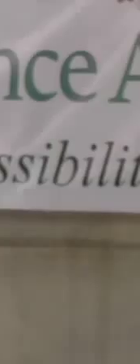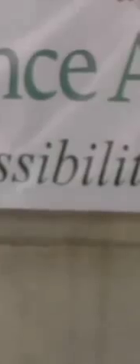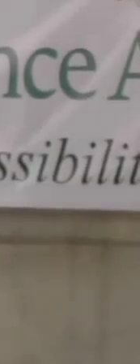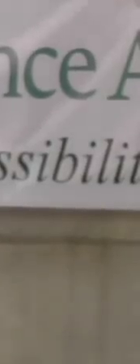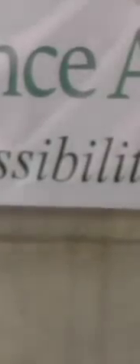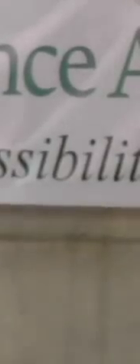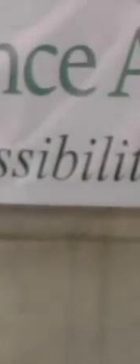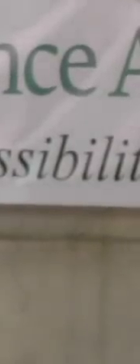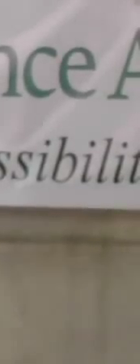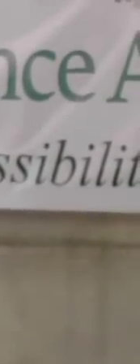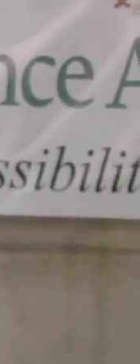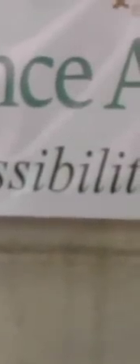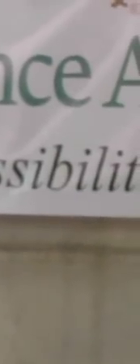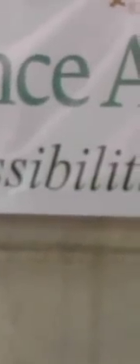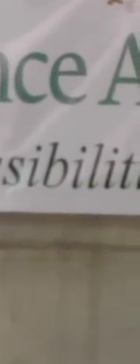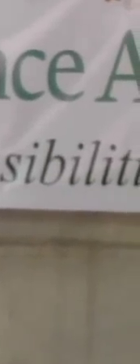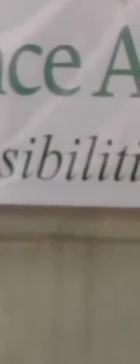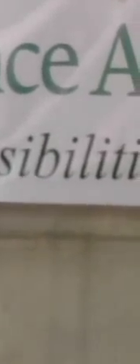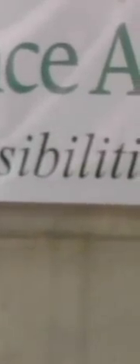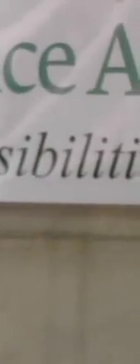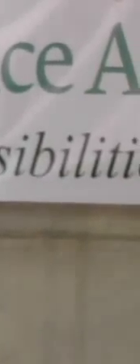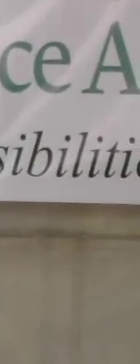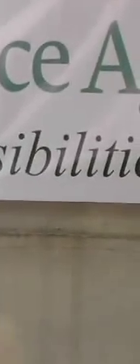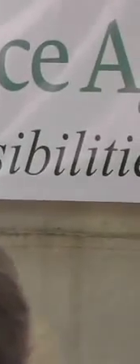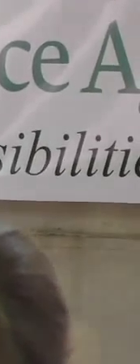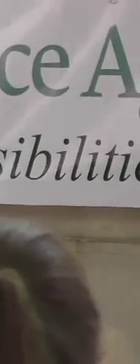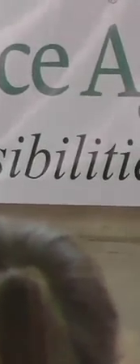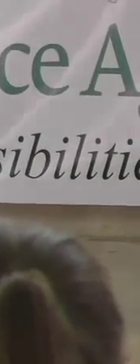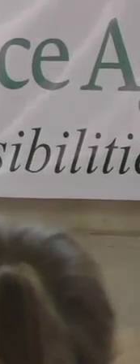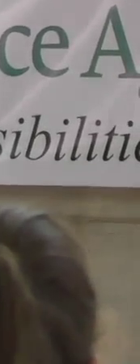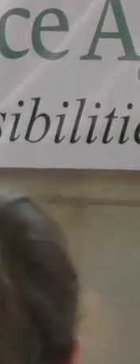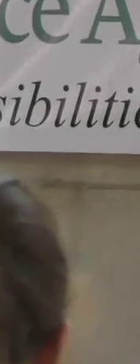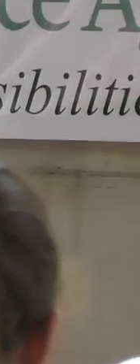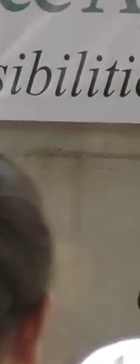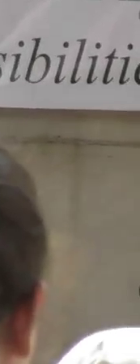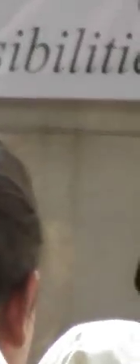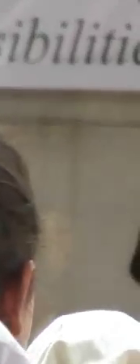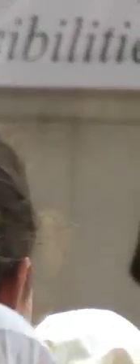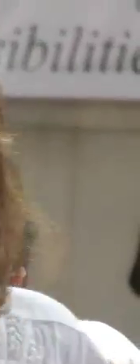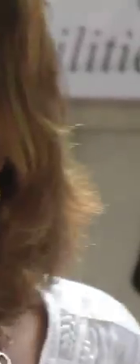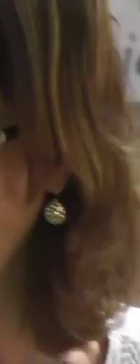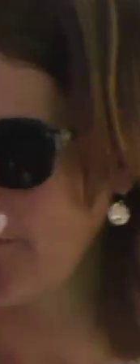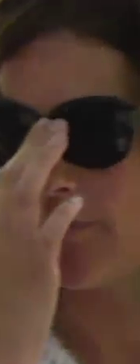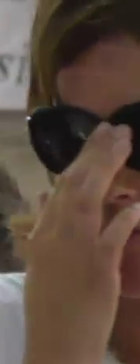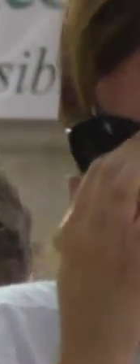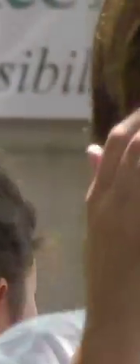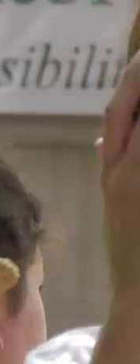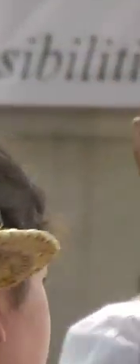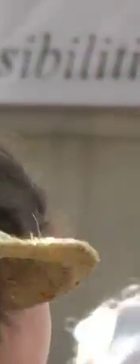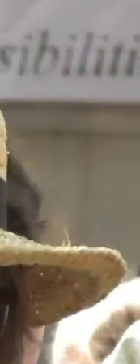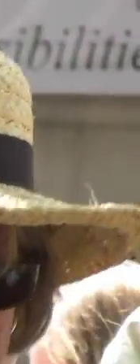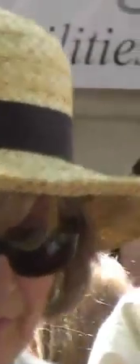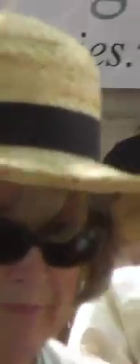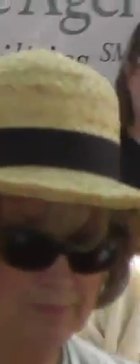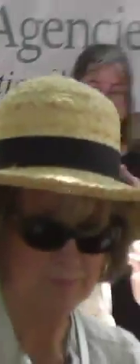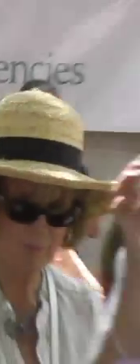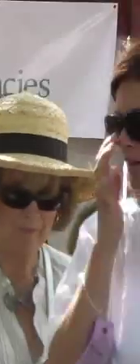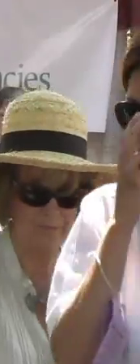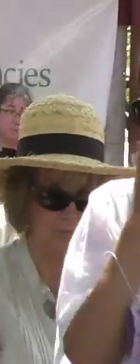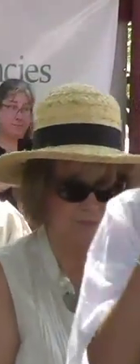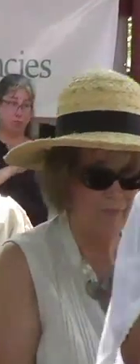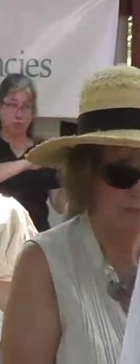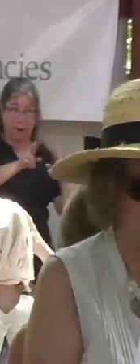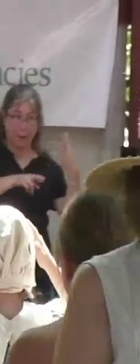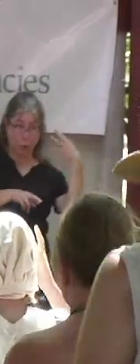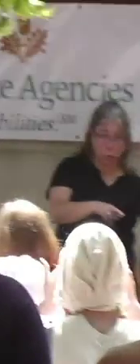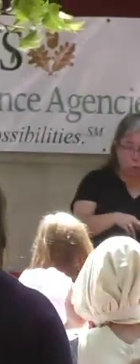school. So every time there's at least 20 minutes between when they'll be ready to